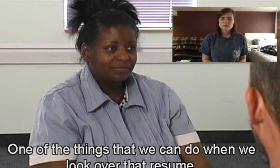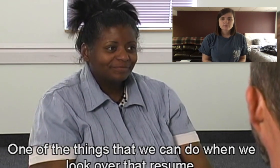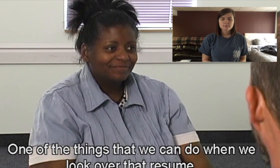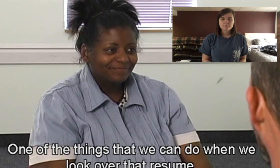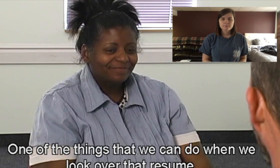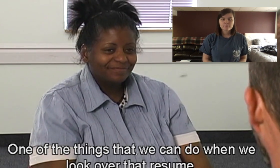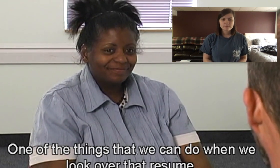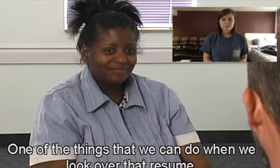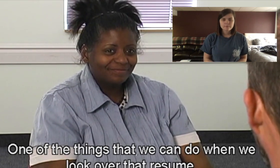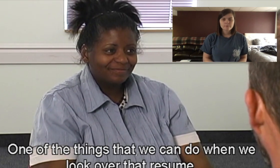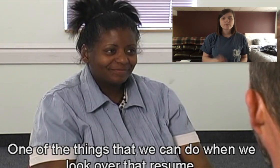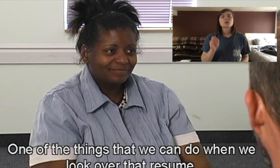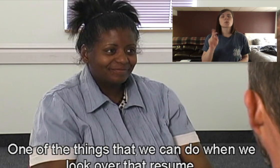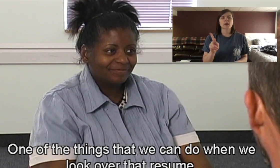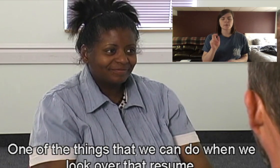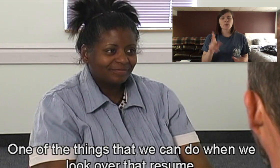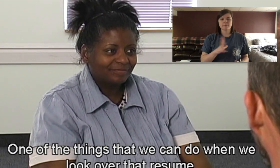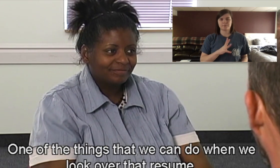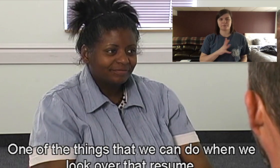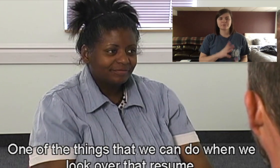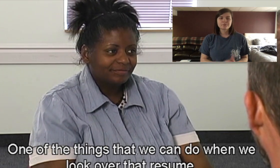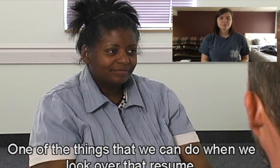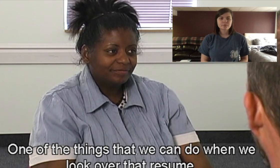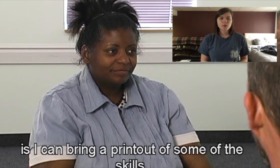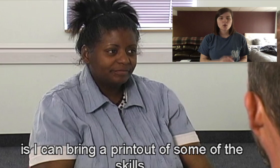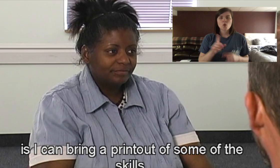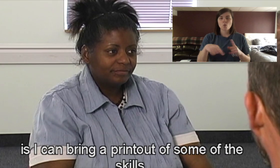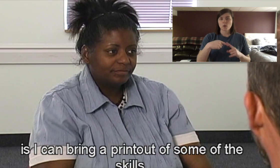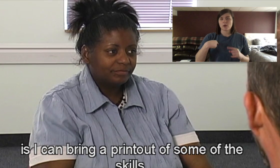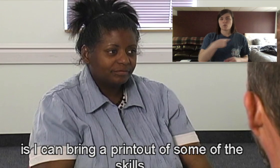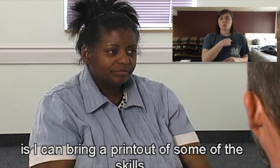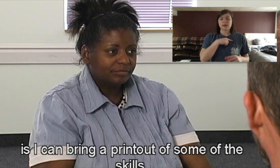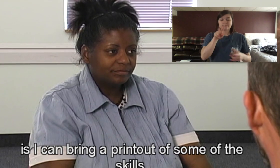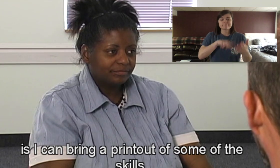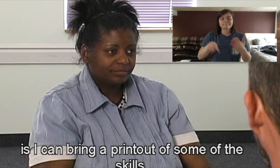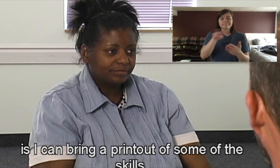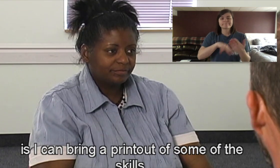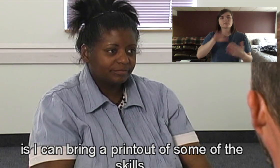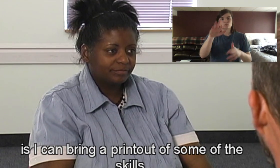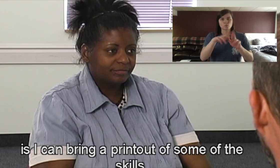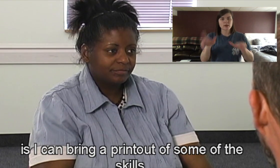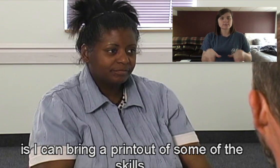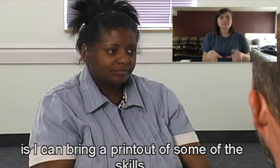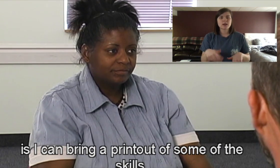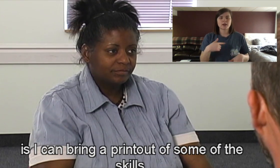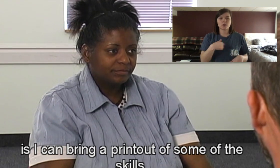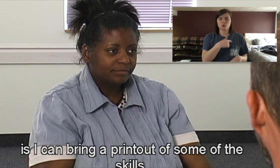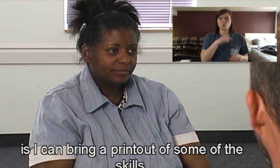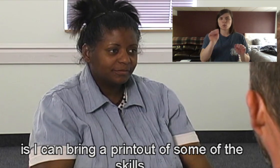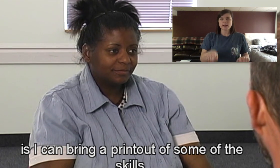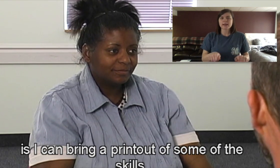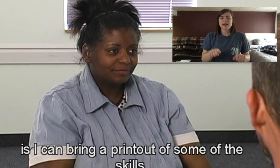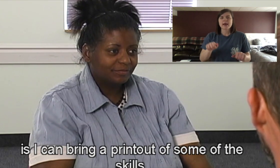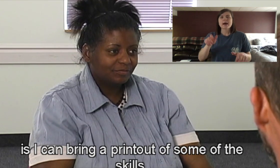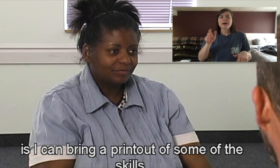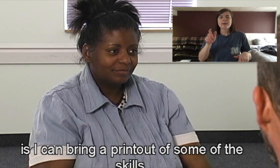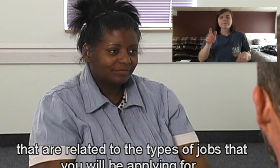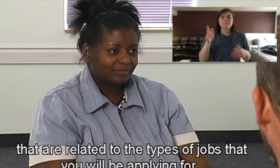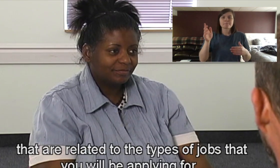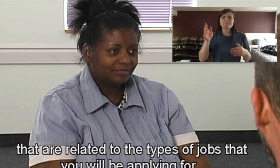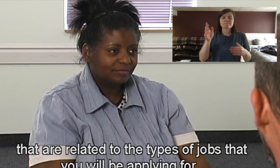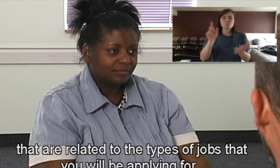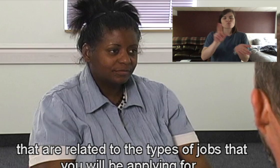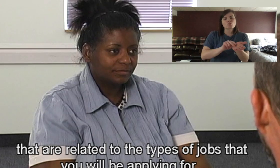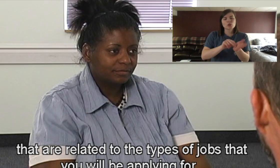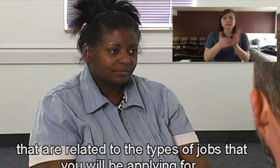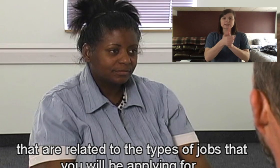Okay. One of the things that we can do when we look over that resume is I can bring a printout of some of